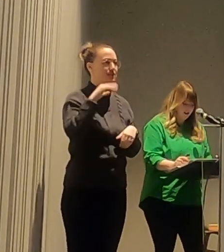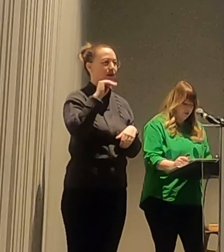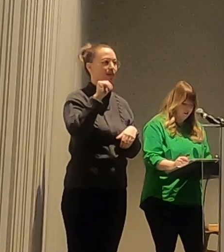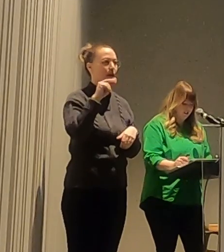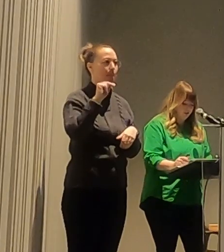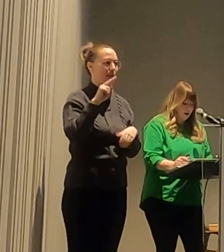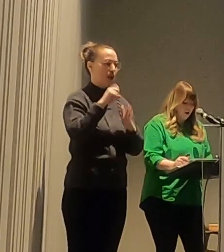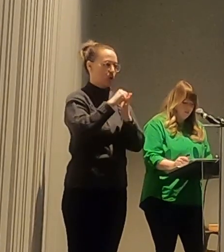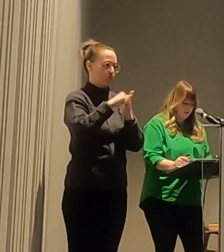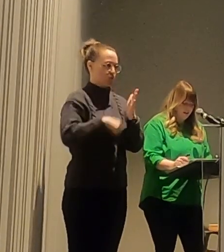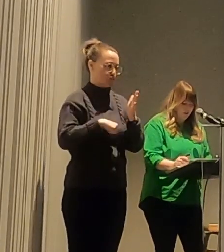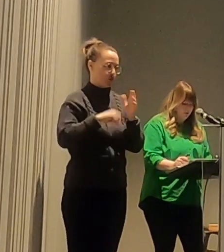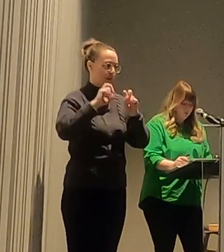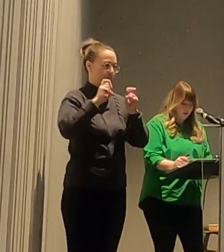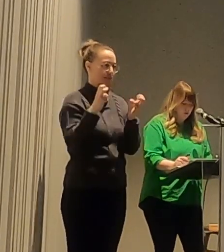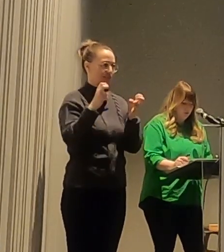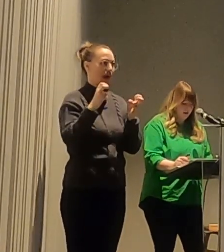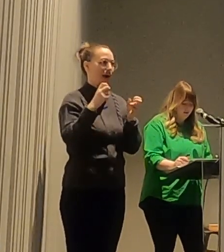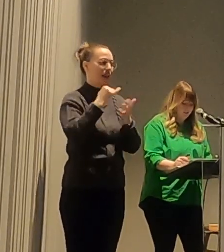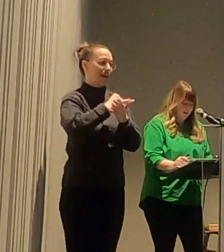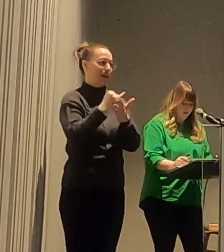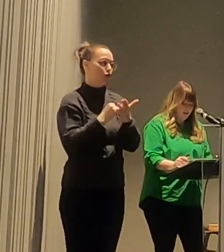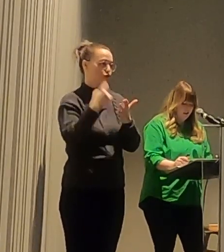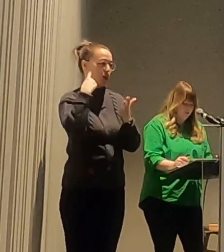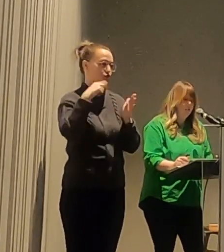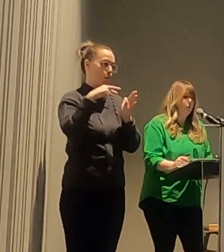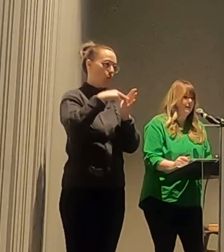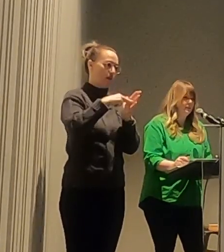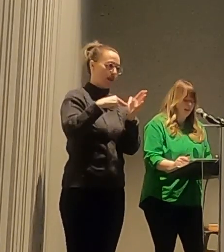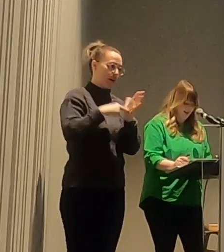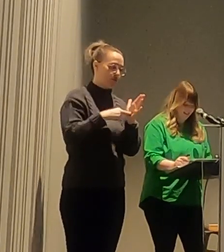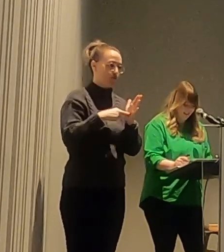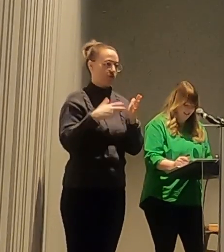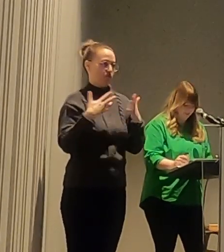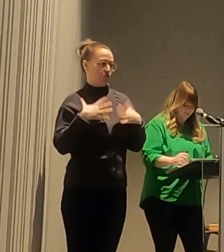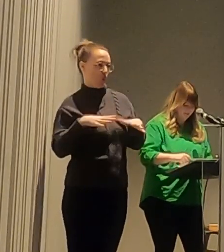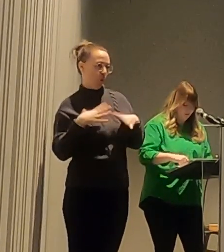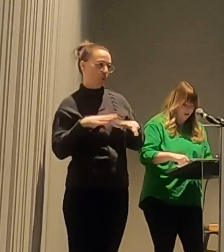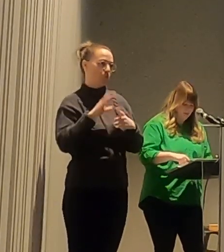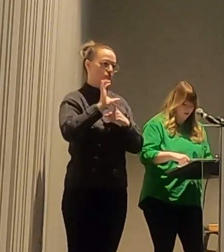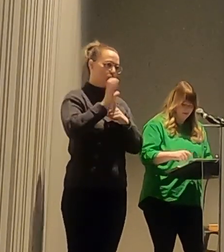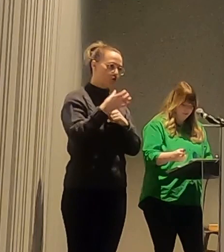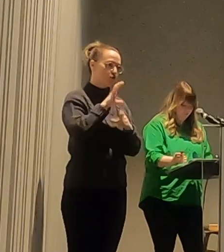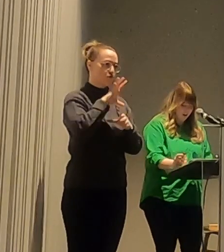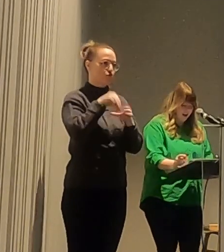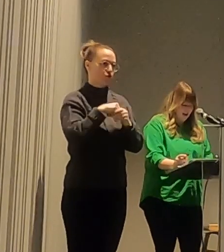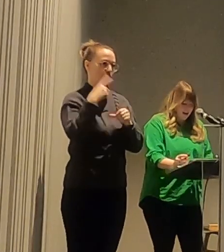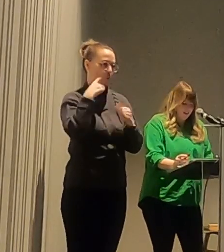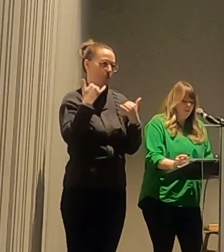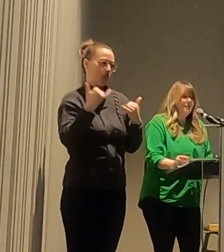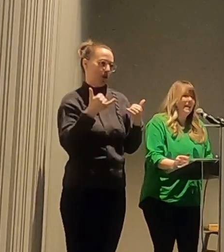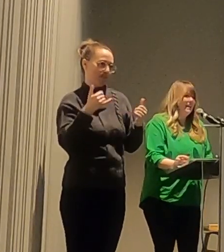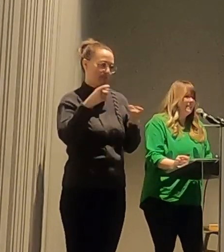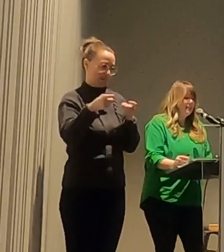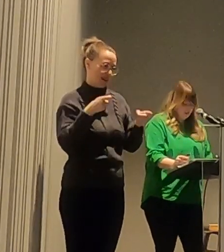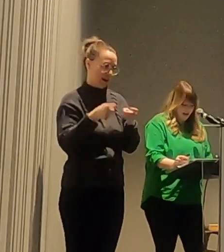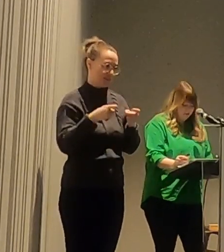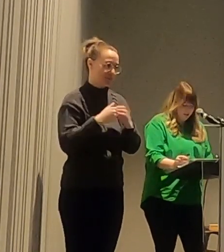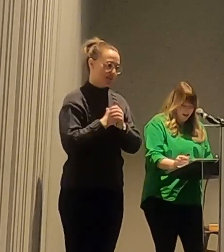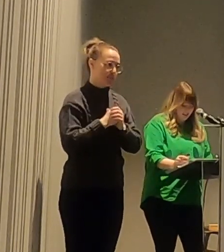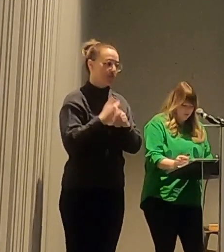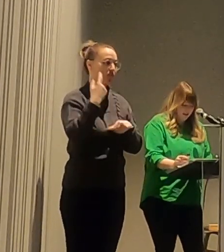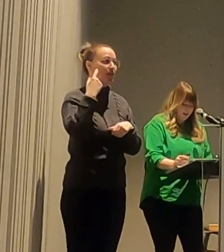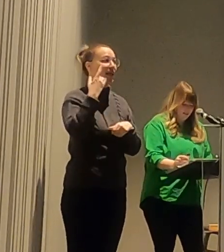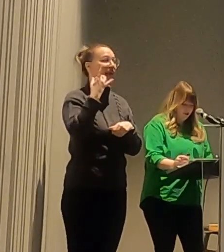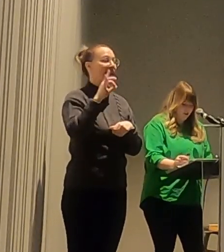Illustrated Regulations for Ceremonial Paraphernalia of the Present Dynasty. Quite a mouthful. So the